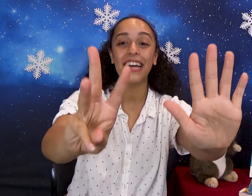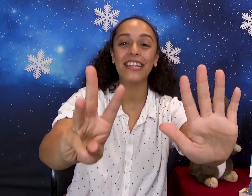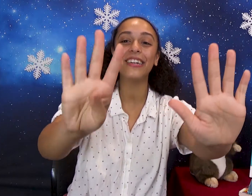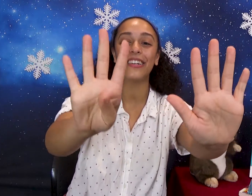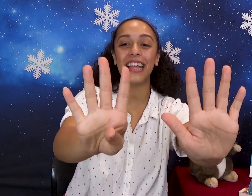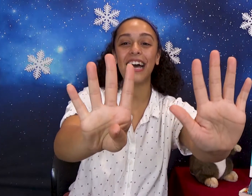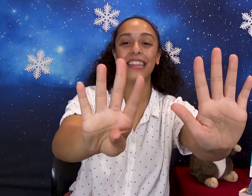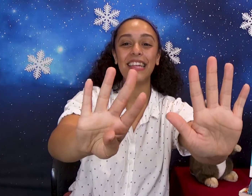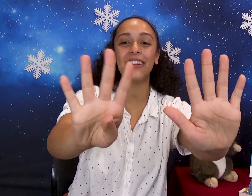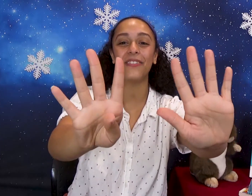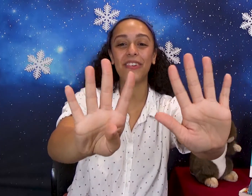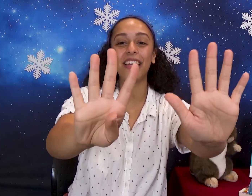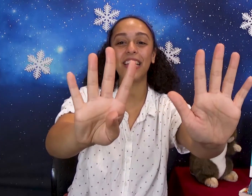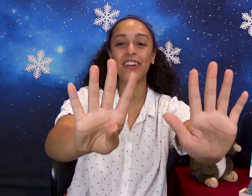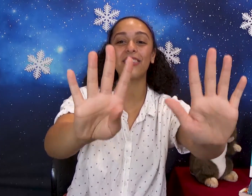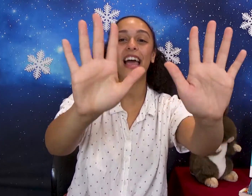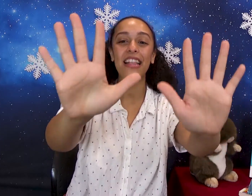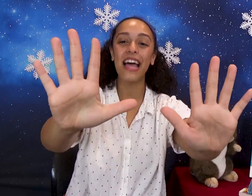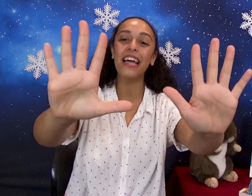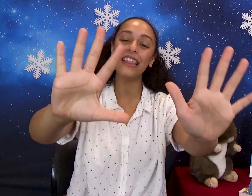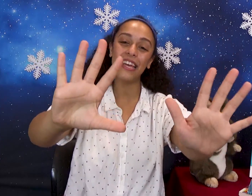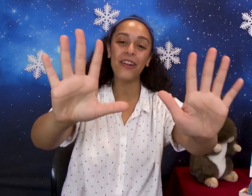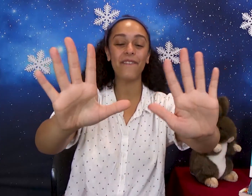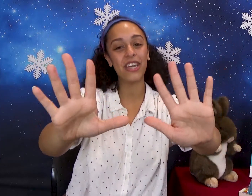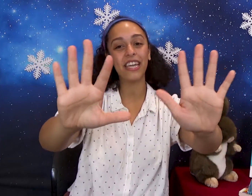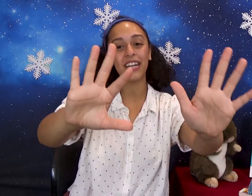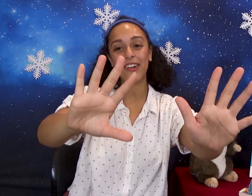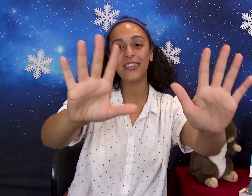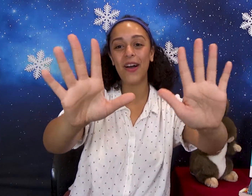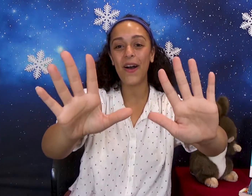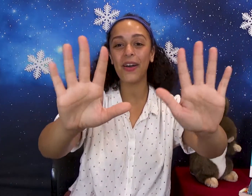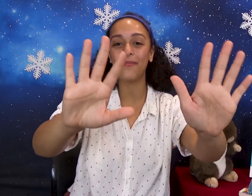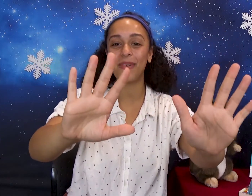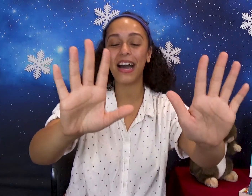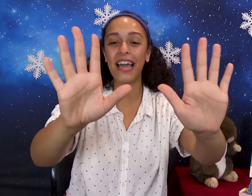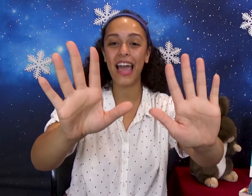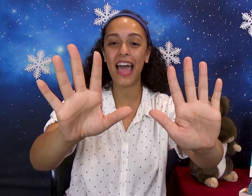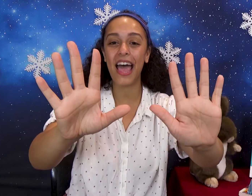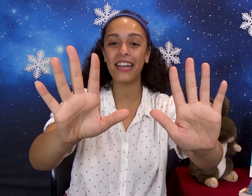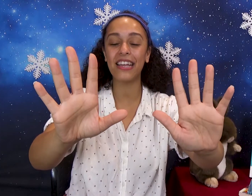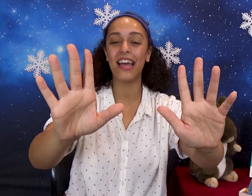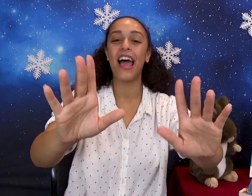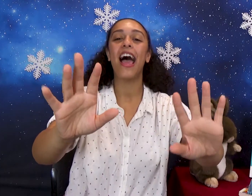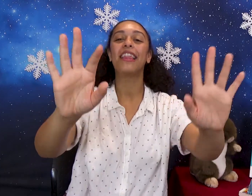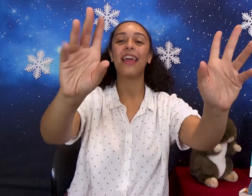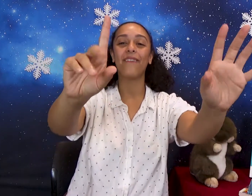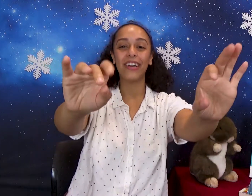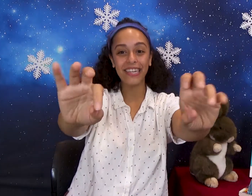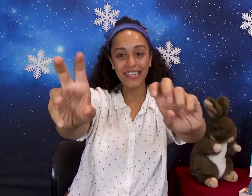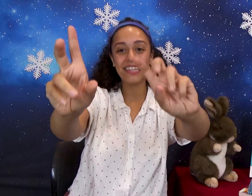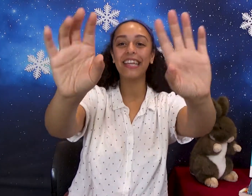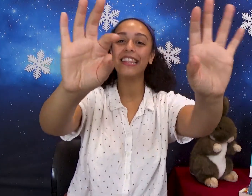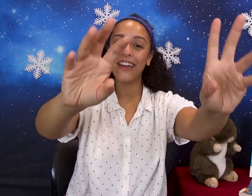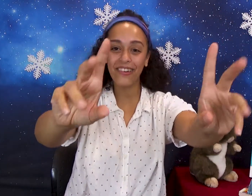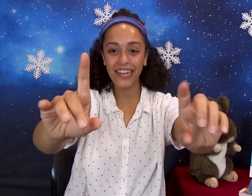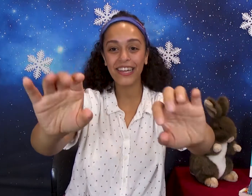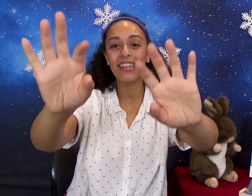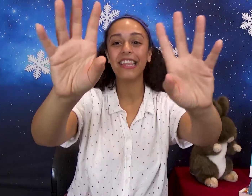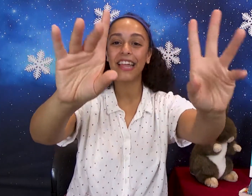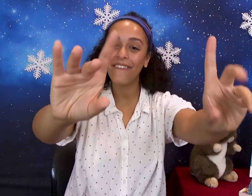little, nine little fingers, ten little fingers on my hand. They wiggle and they wiggle and they